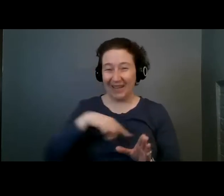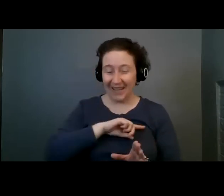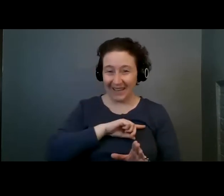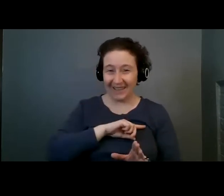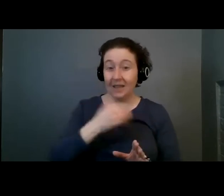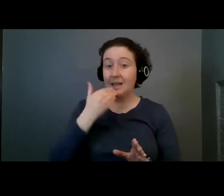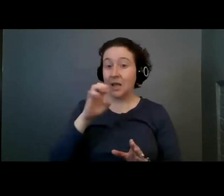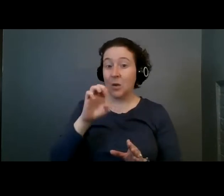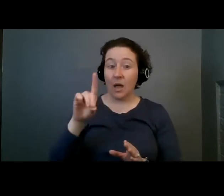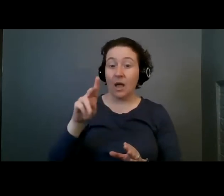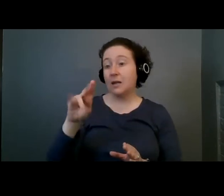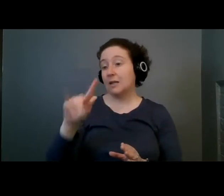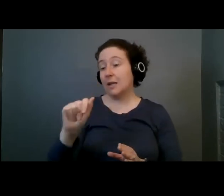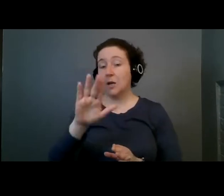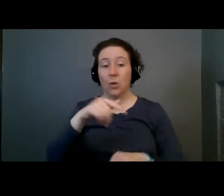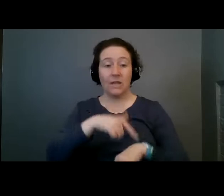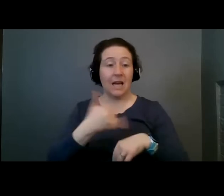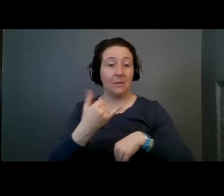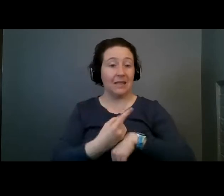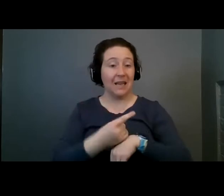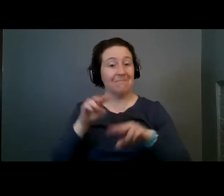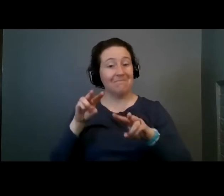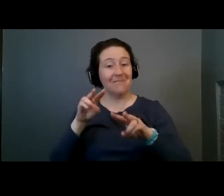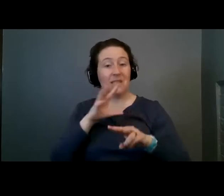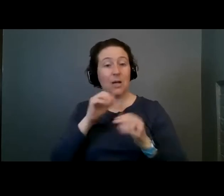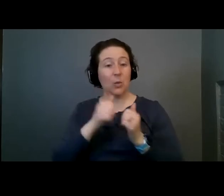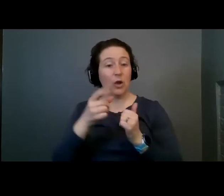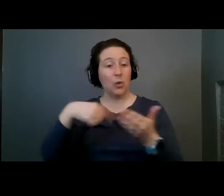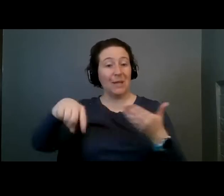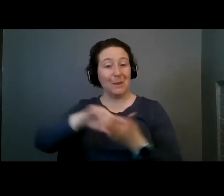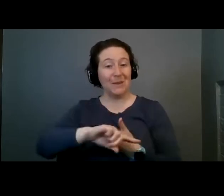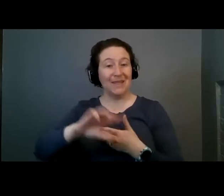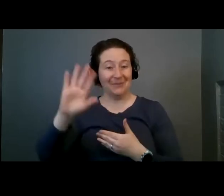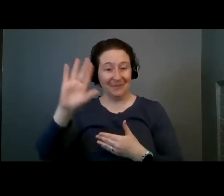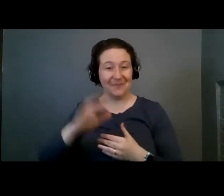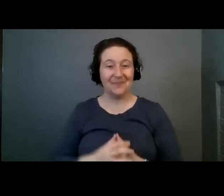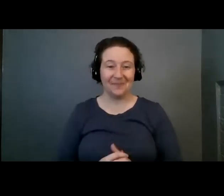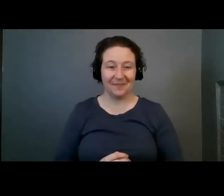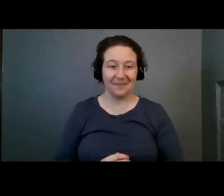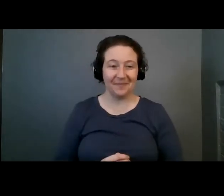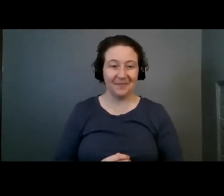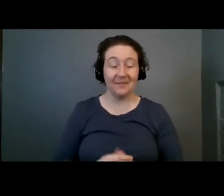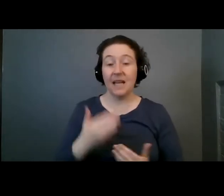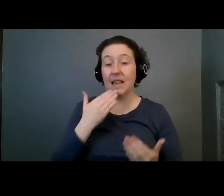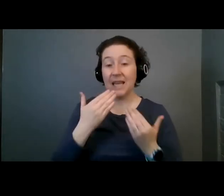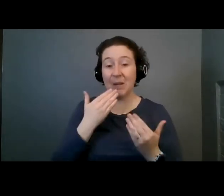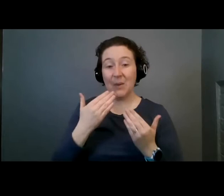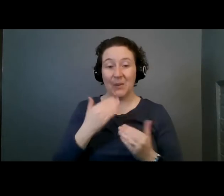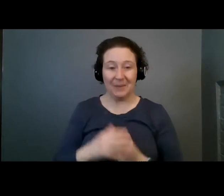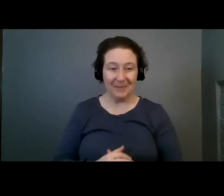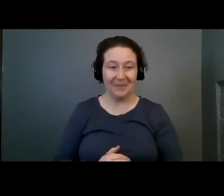afternoon. Thank you, Ed and Nita, for your time today. And we'll look forward to talking with you all again next week. Thank you, Brooke.